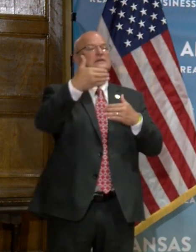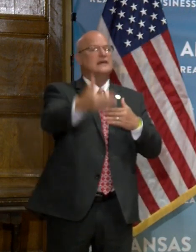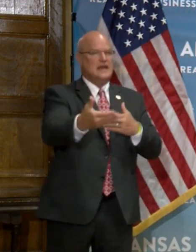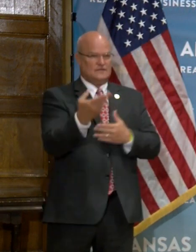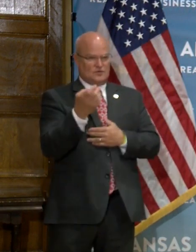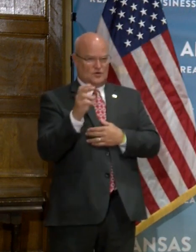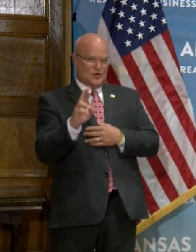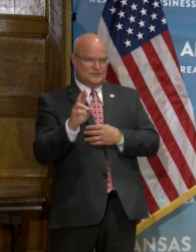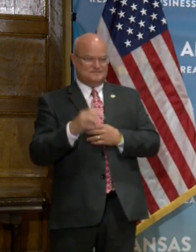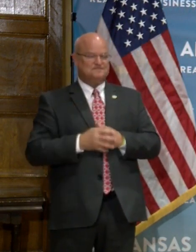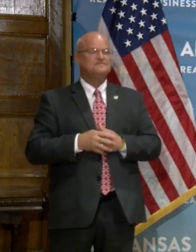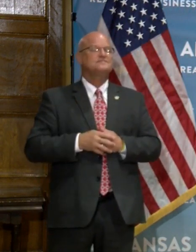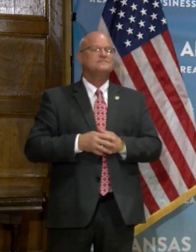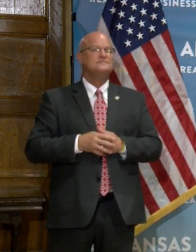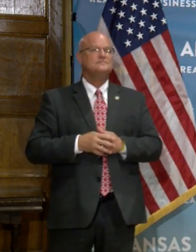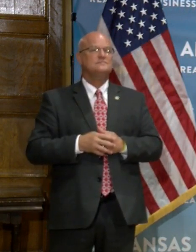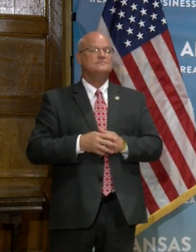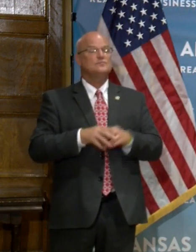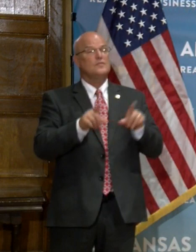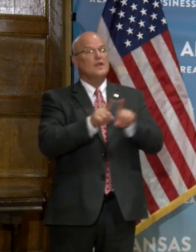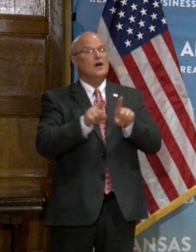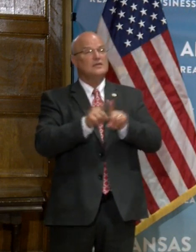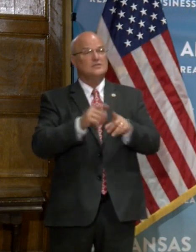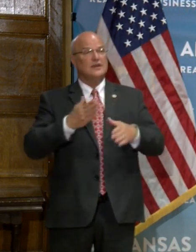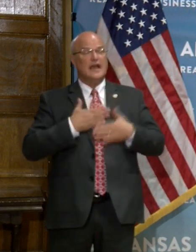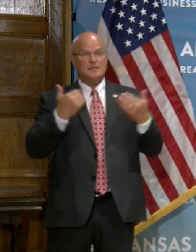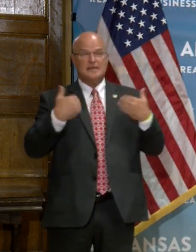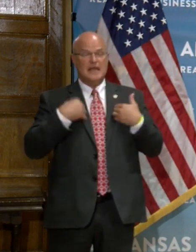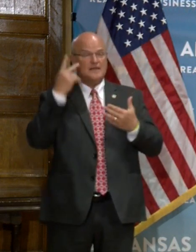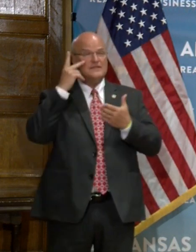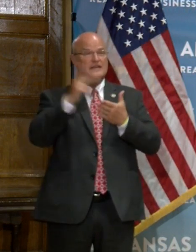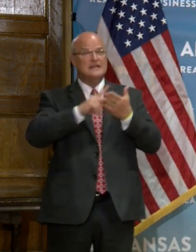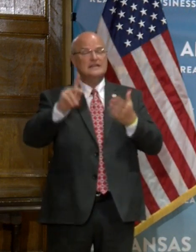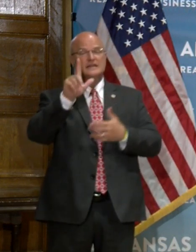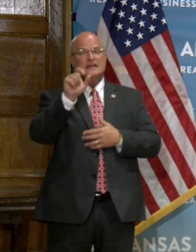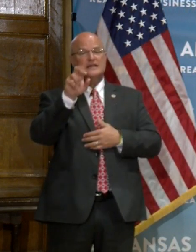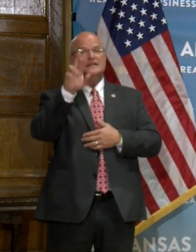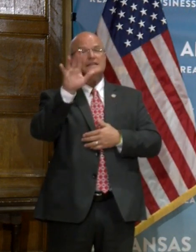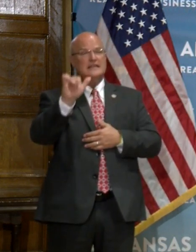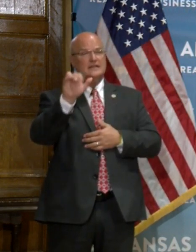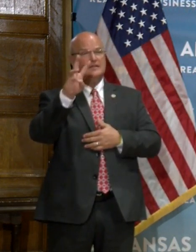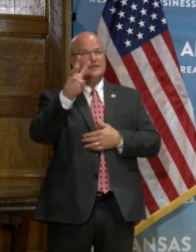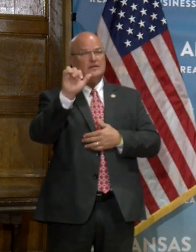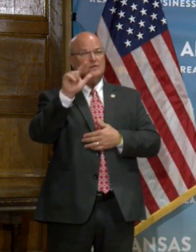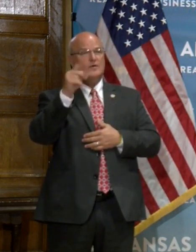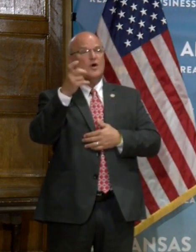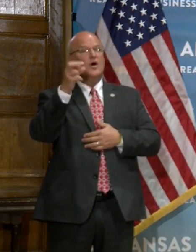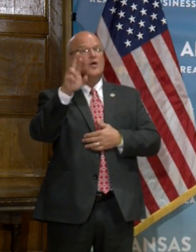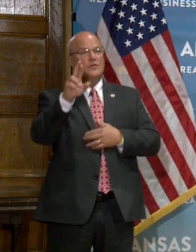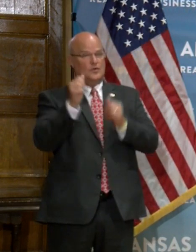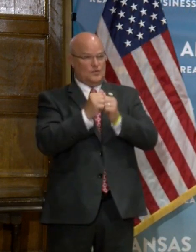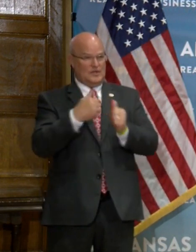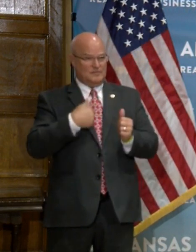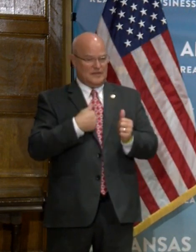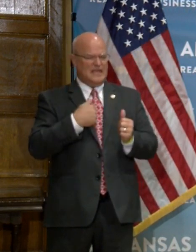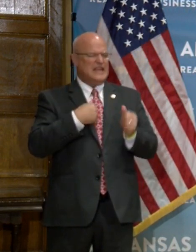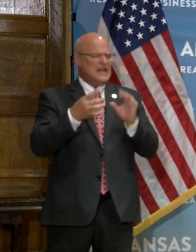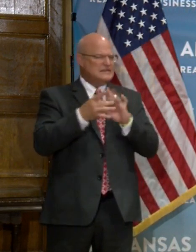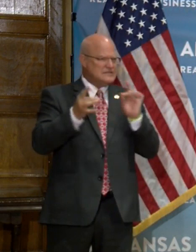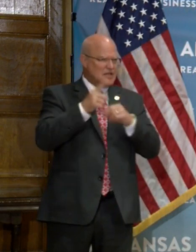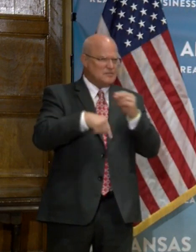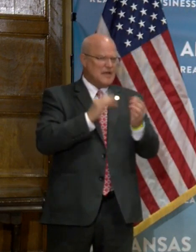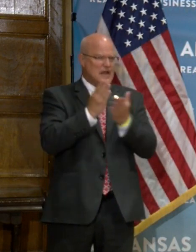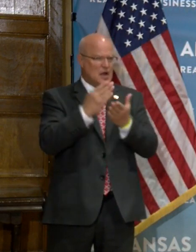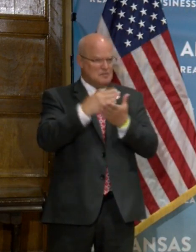her. I also am delighted today to have Secretary Larry Walther with me, and I'm going to talk some about